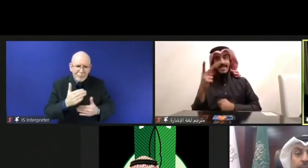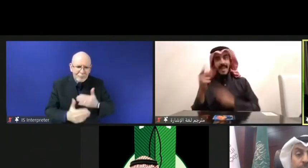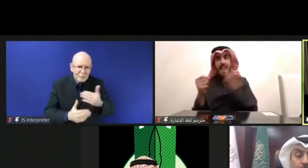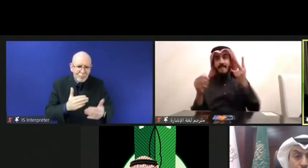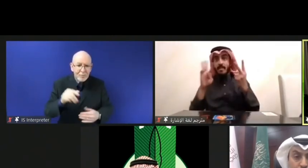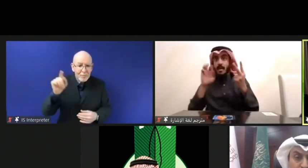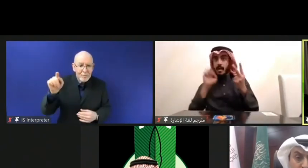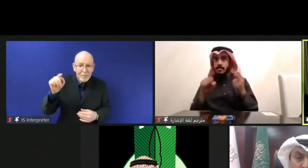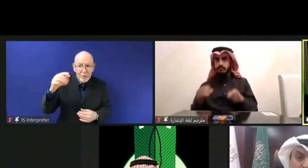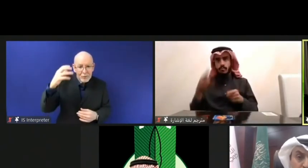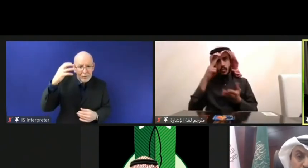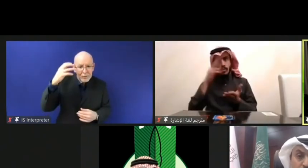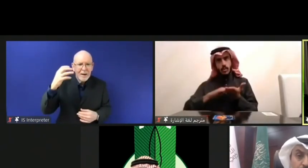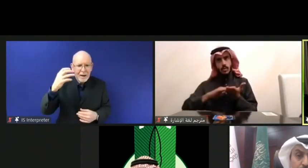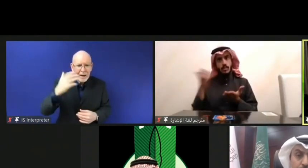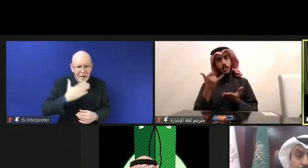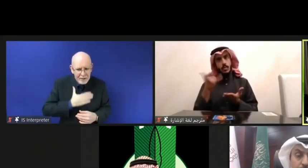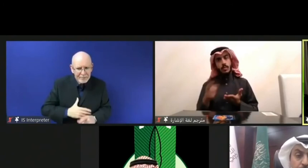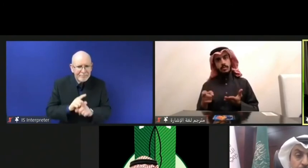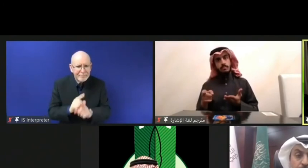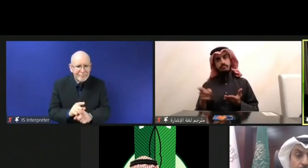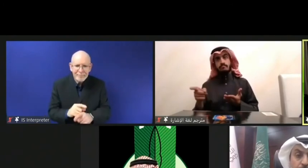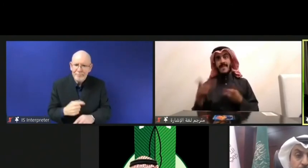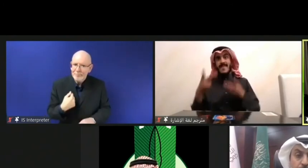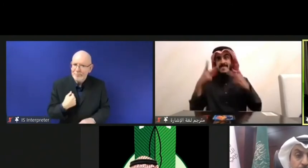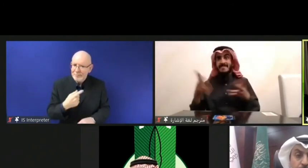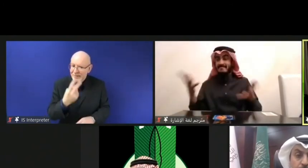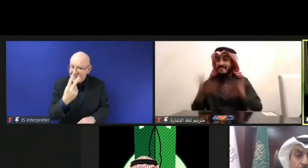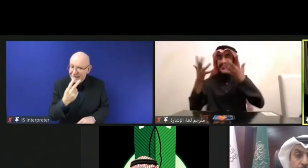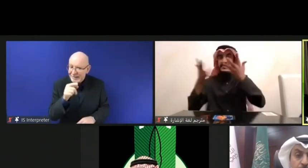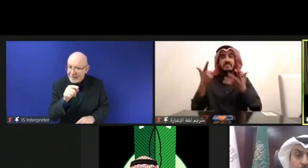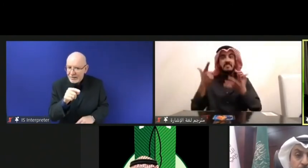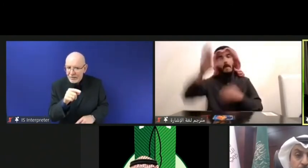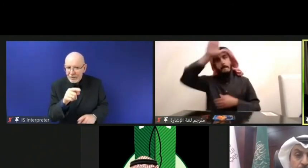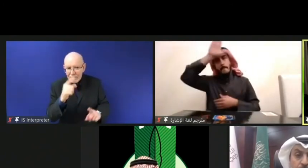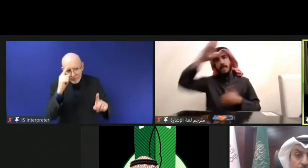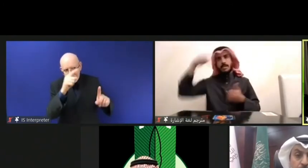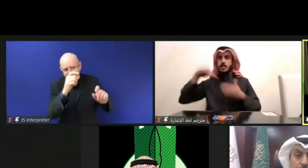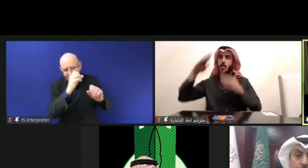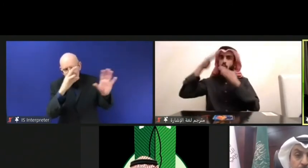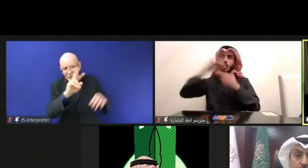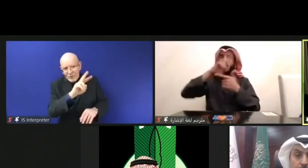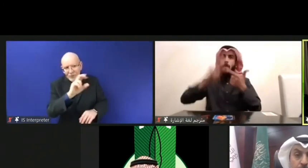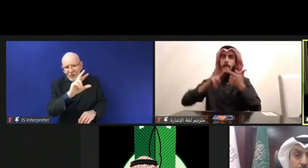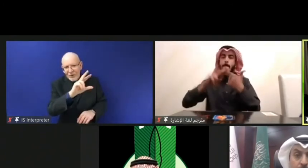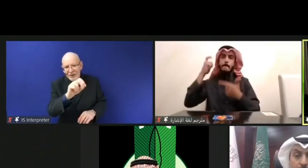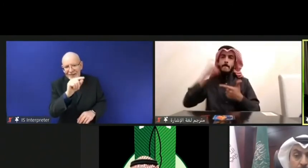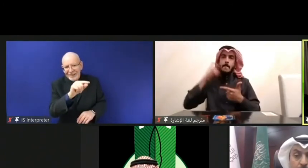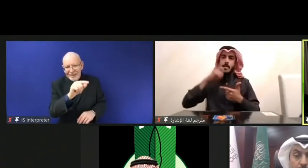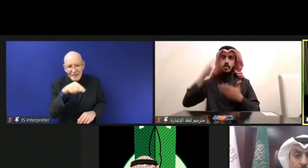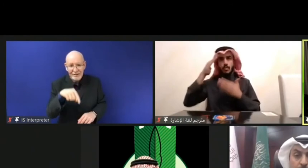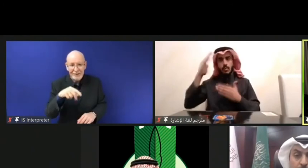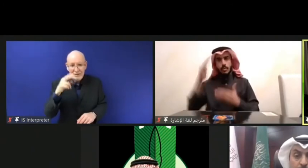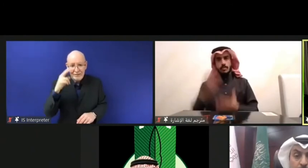vision that was promoted by King Salman and the Crown Prince, Prince Mohammed,